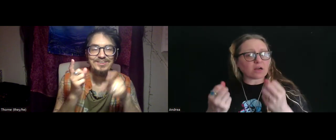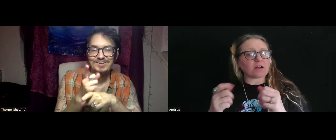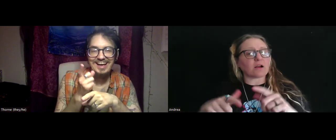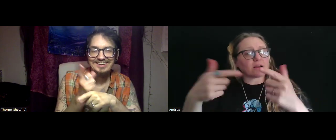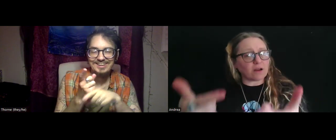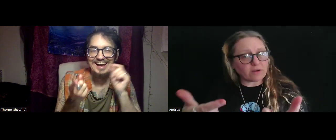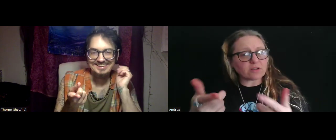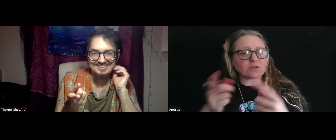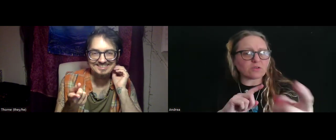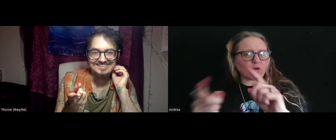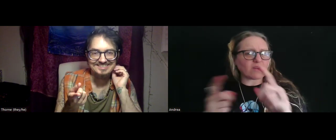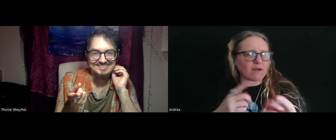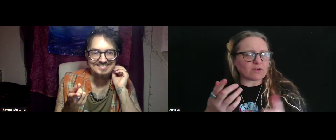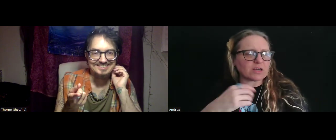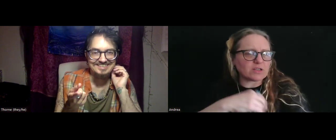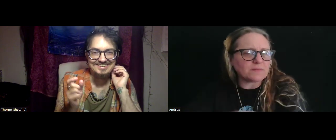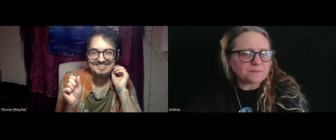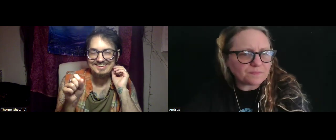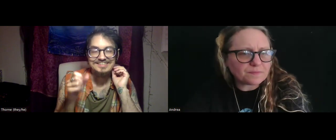talk, talk. Now your turn. So there's more of a conversation